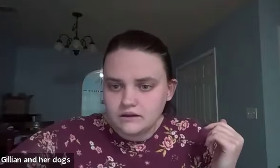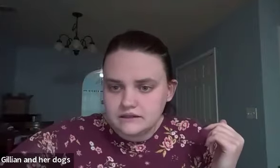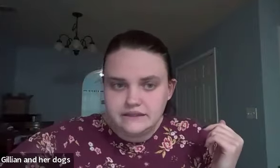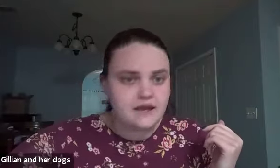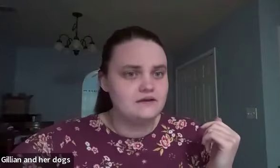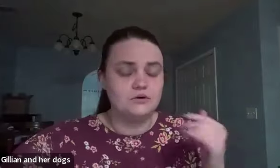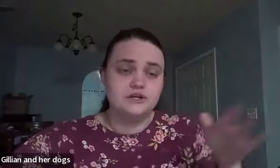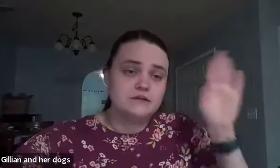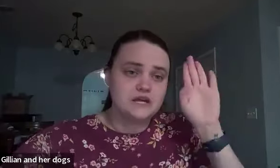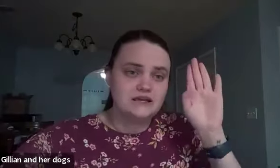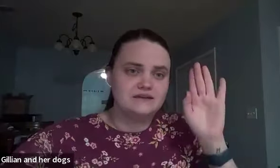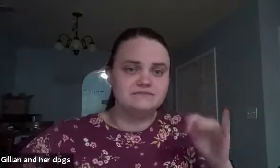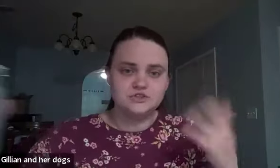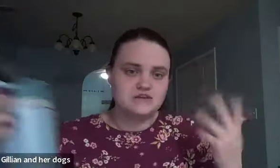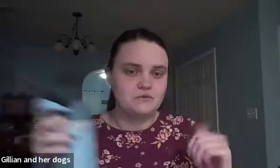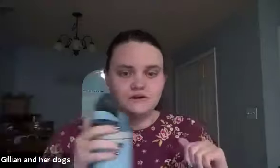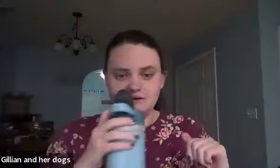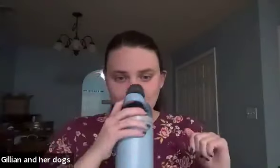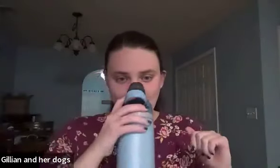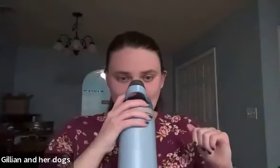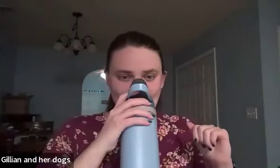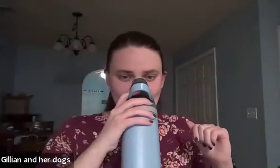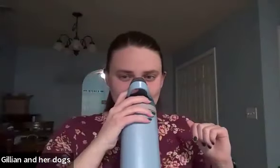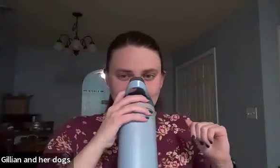or you can raise your hand, whichever one.